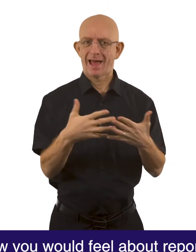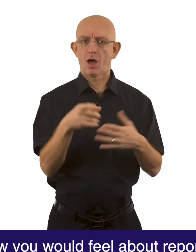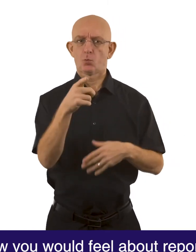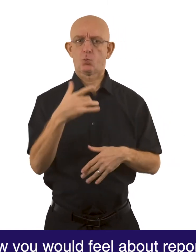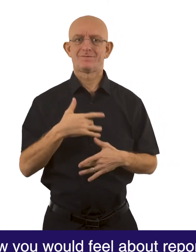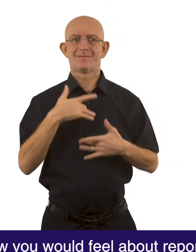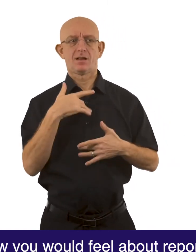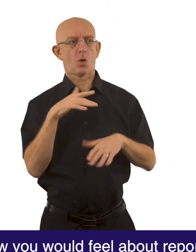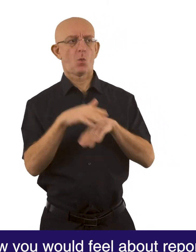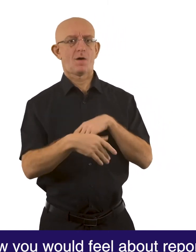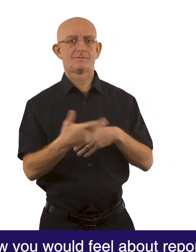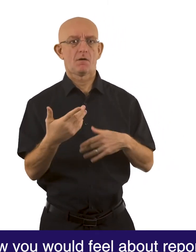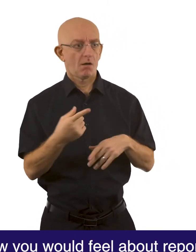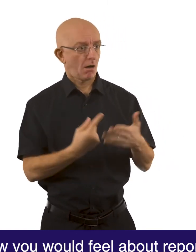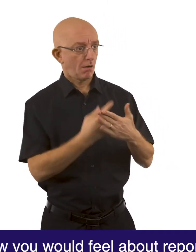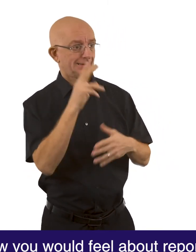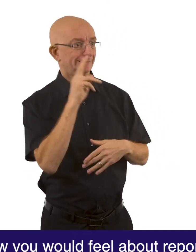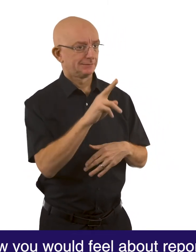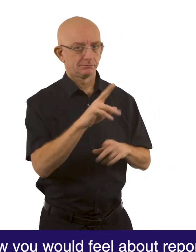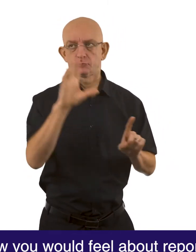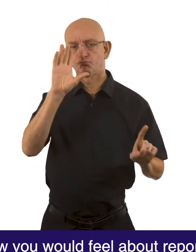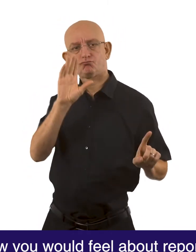and how you would feel about reporting it.